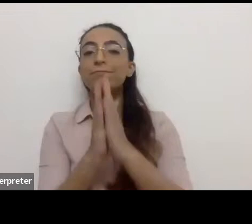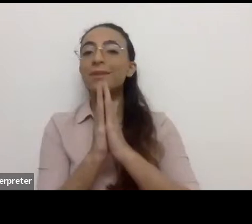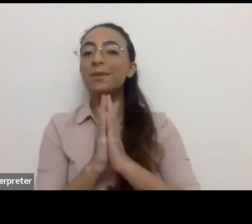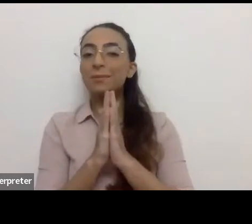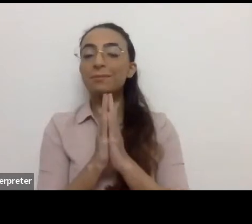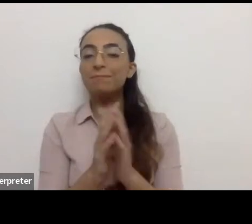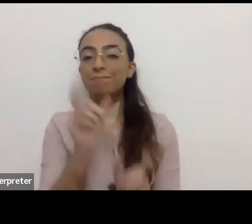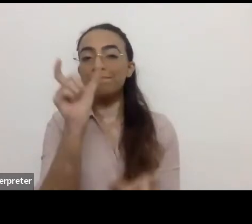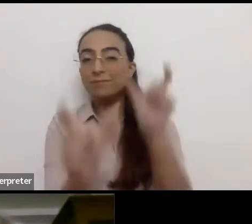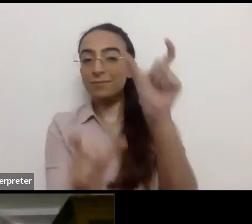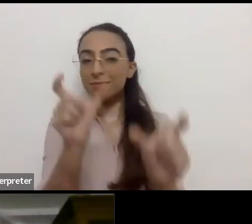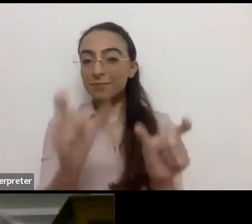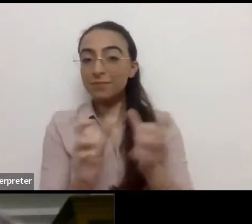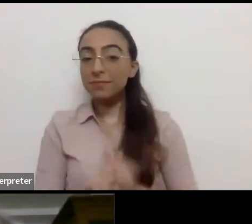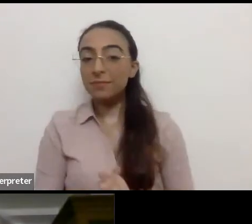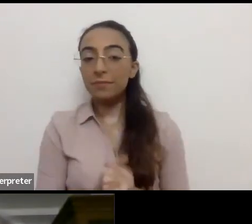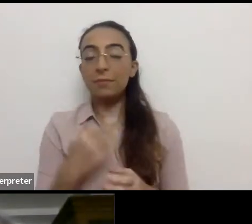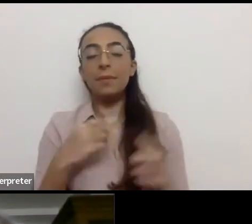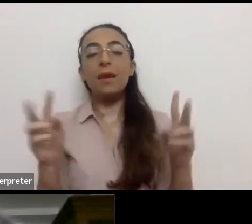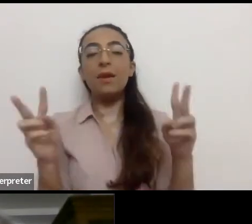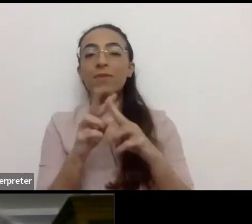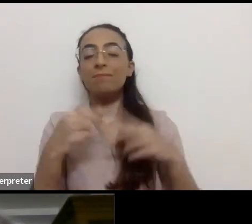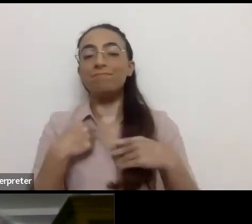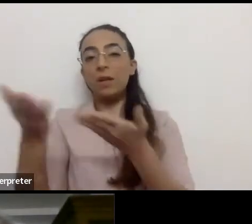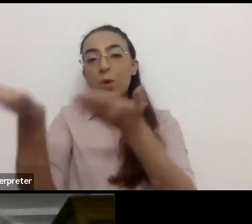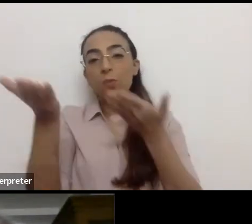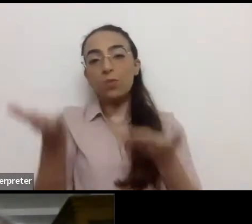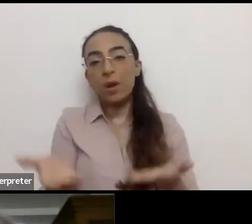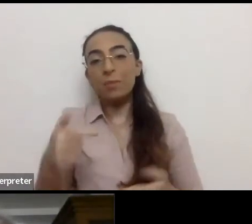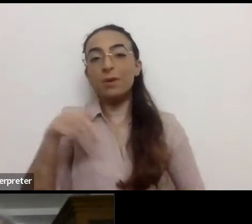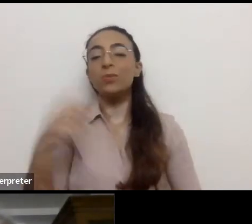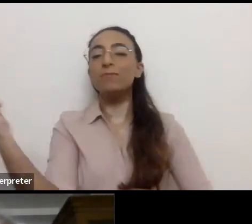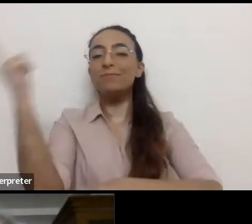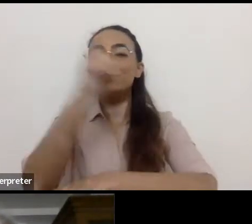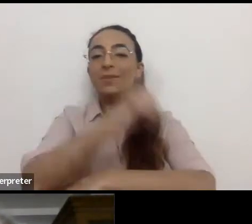Namaskar and a really warm welcome to